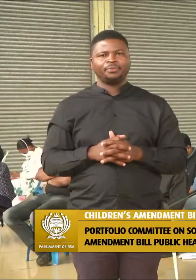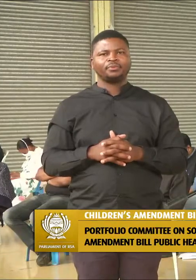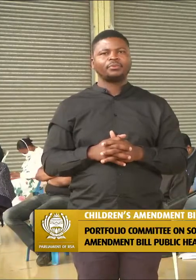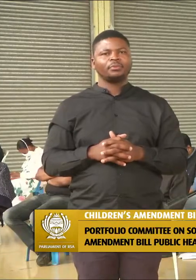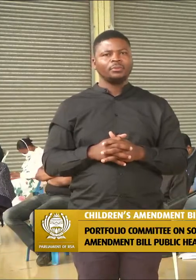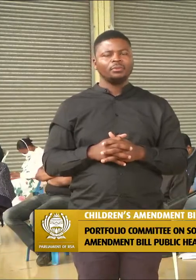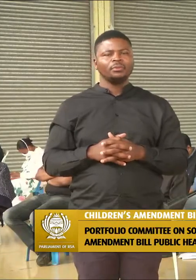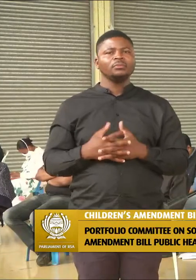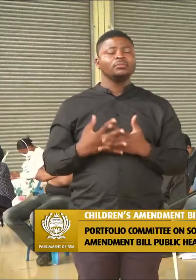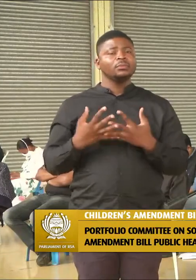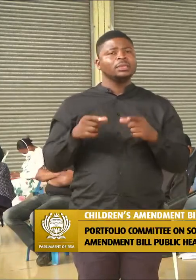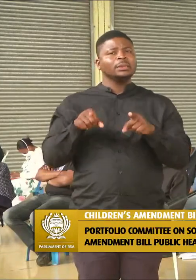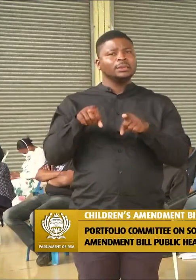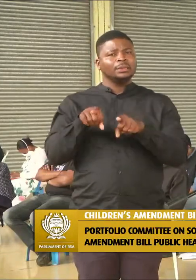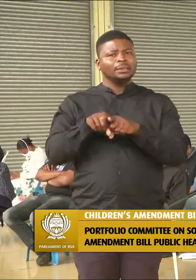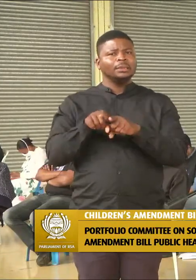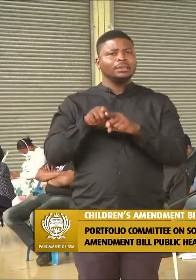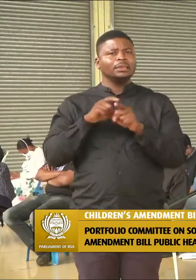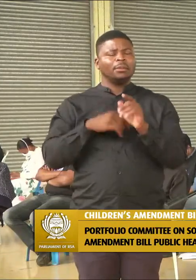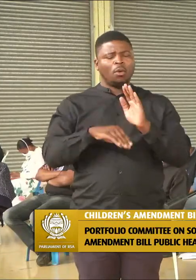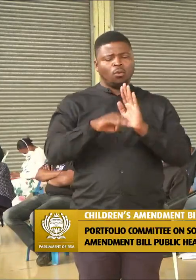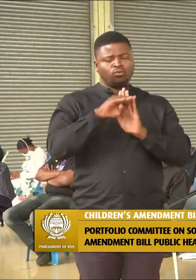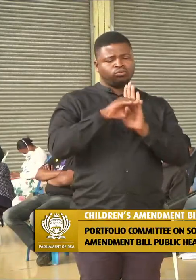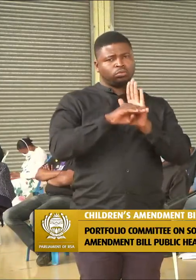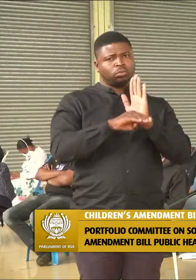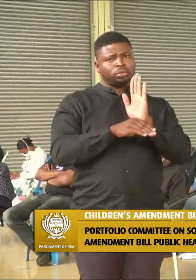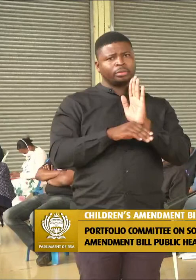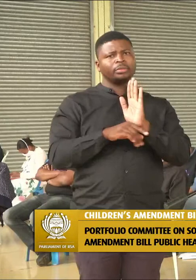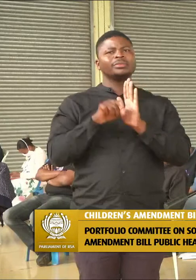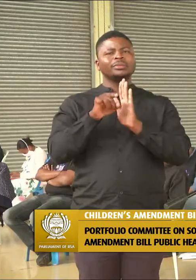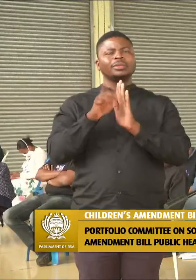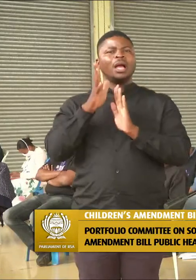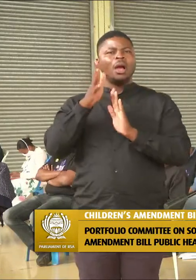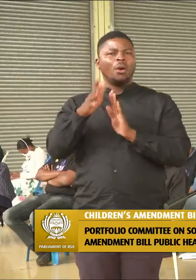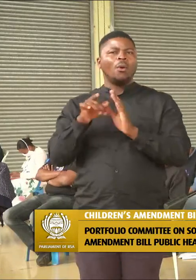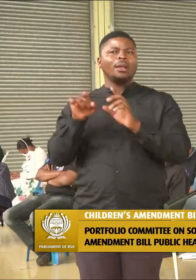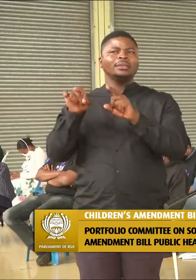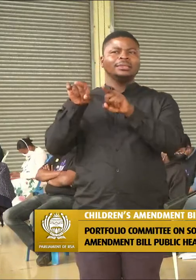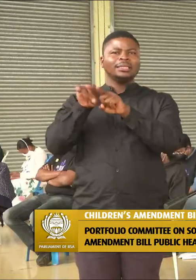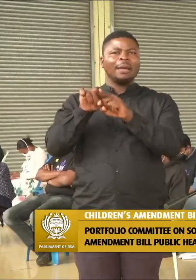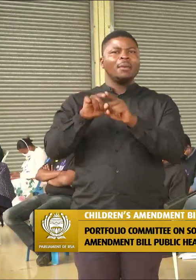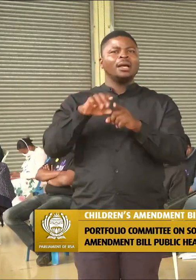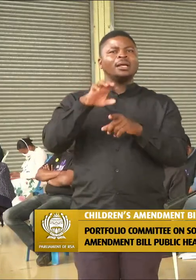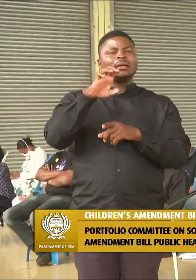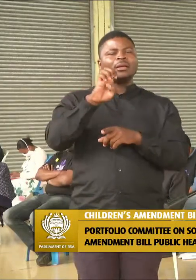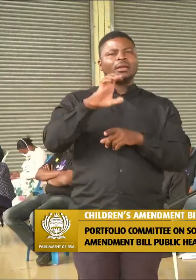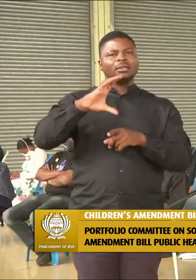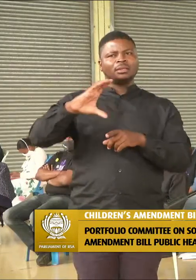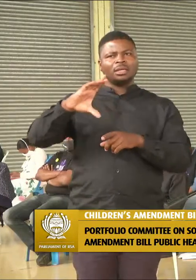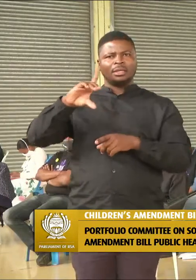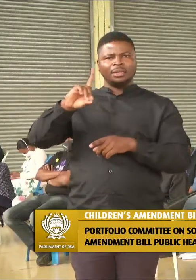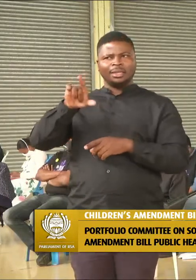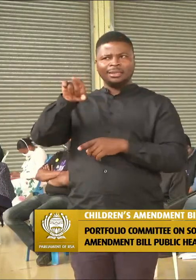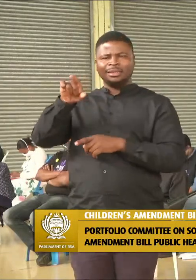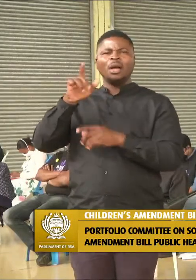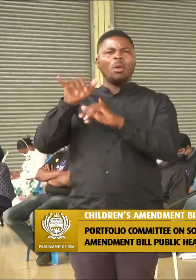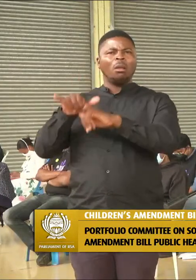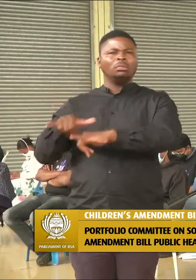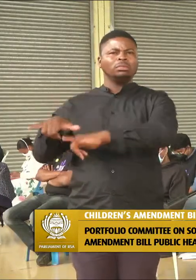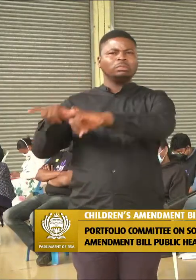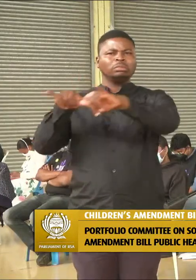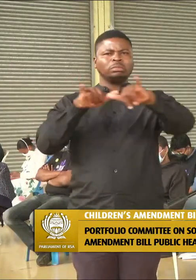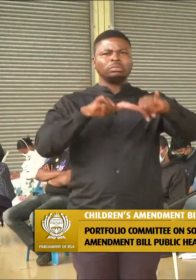the program as well izofana futhi kuwona wonke ama-ECDs uma sesiya lapha ku-Department of Education. That